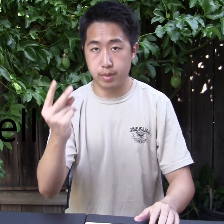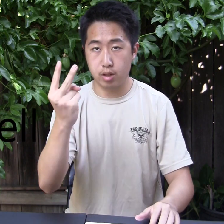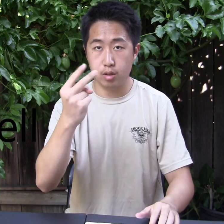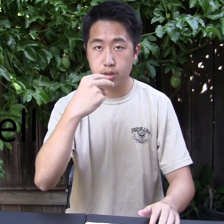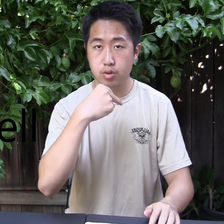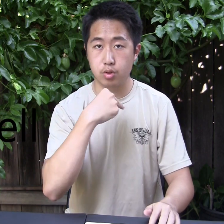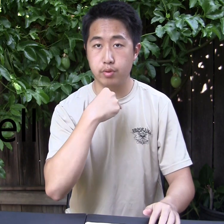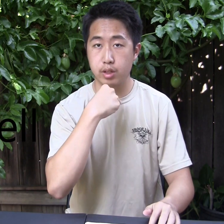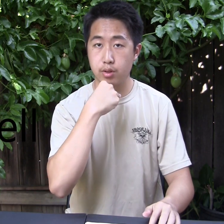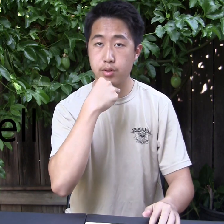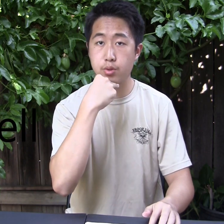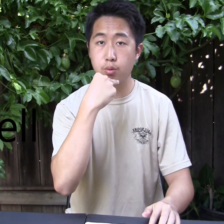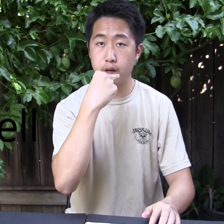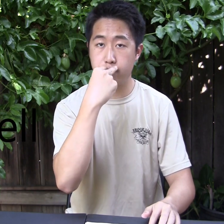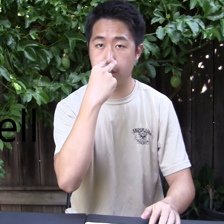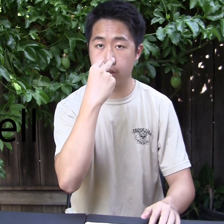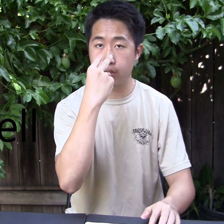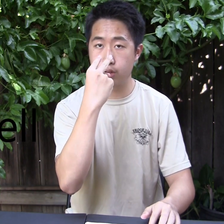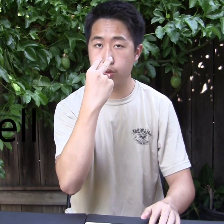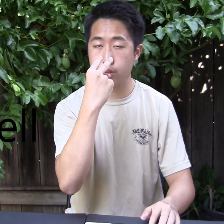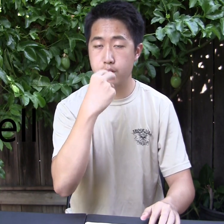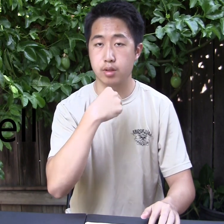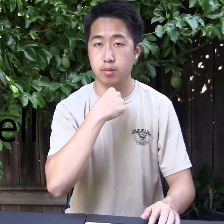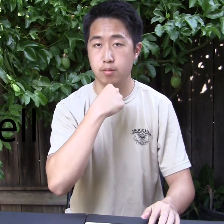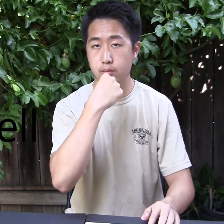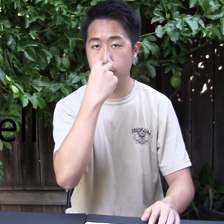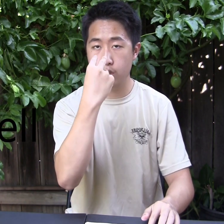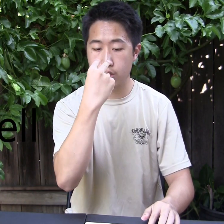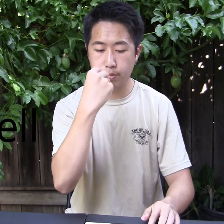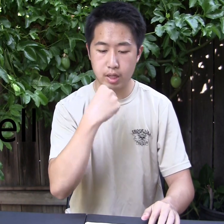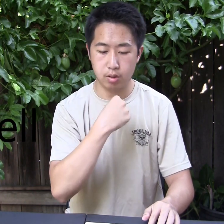Smell, 2 fingers wafting to your nose. Smell.